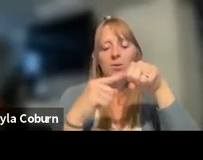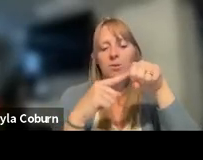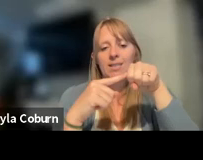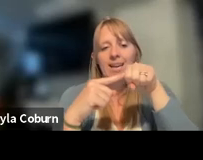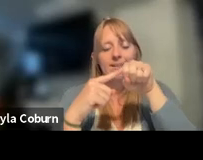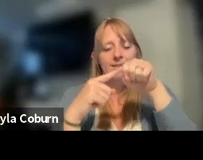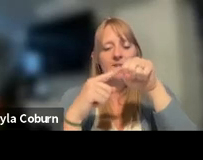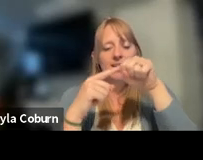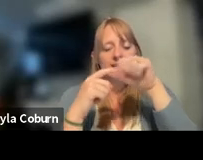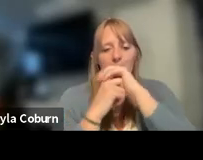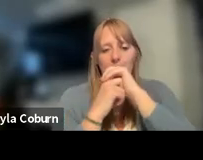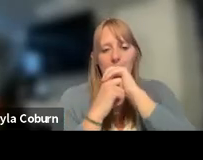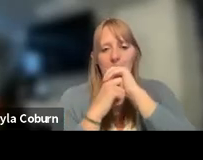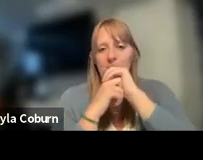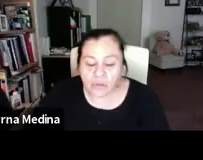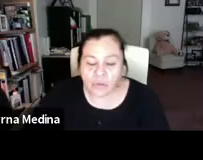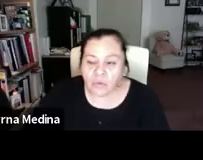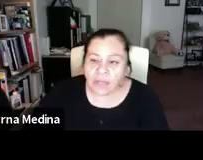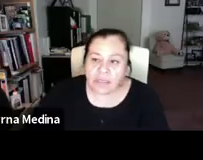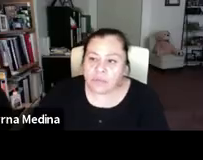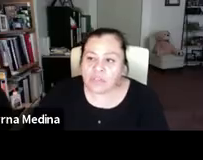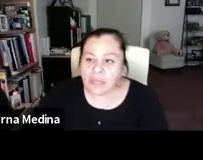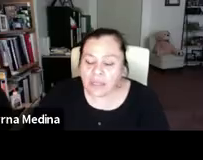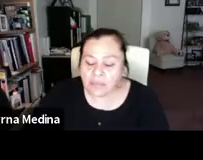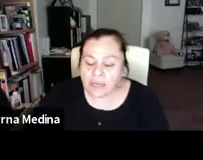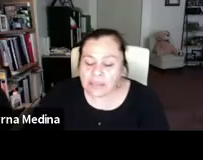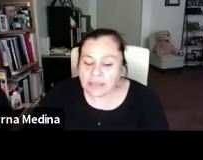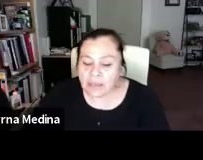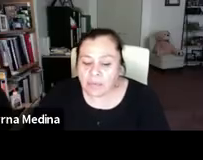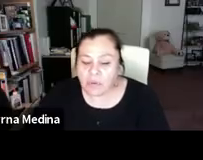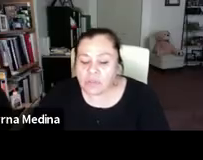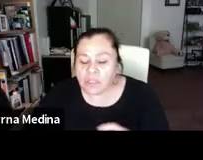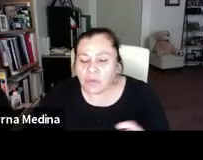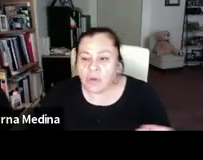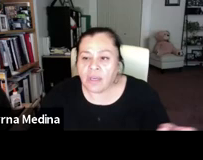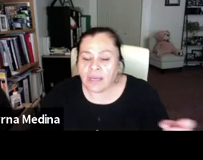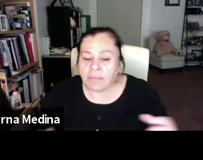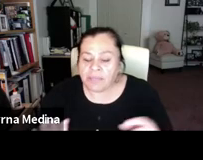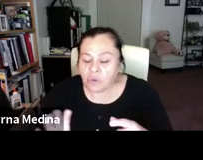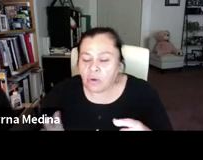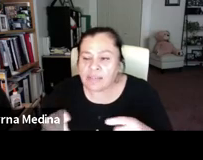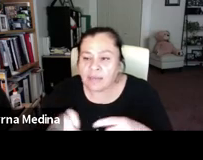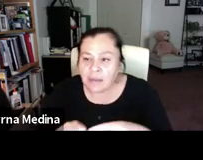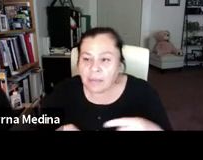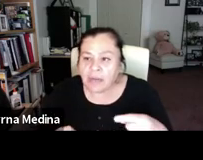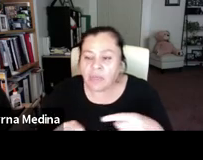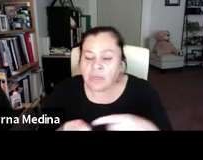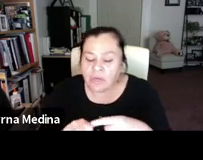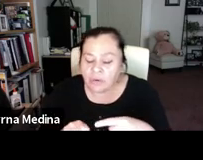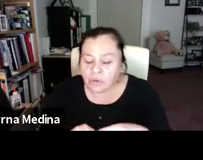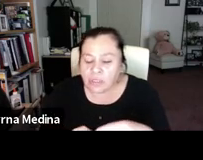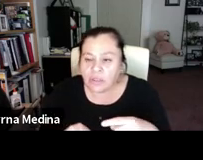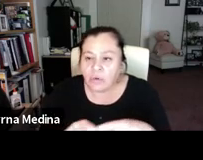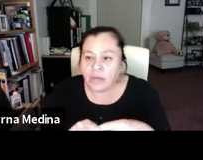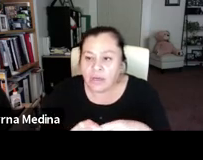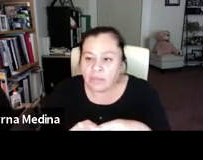would go to his hand, his fist. Nosotros nunca le dijimos que él adaptara la seña, pero él solito empezó a cerrar la mano y con el